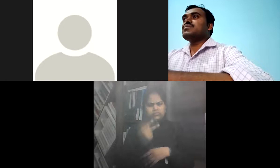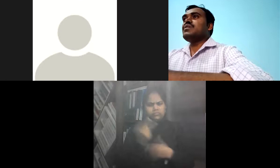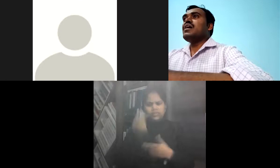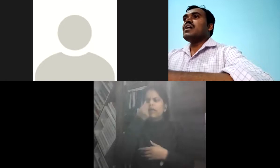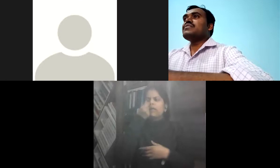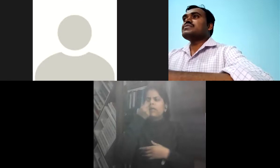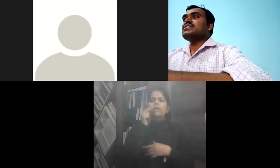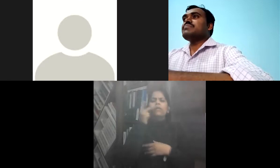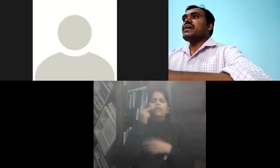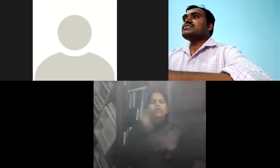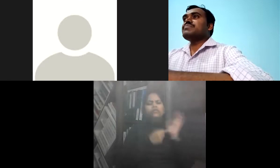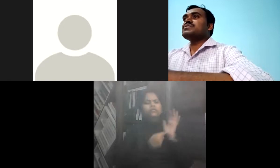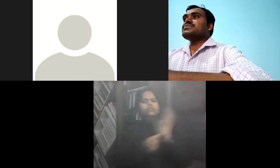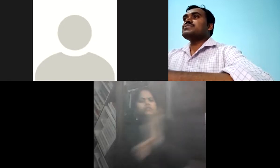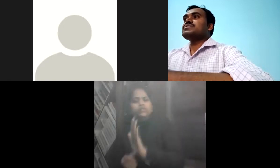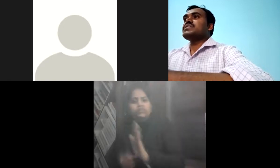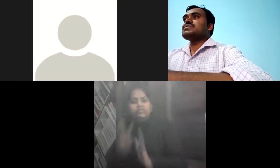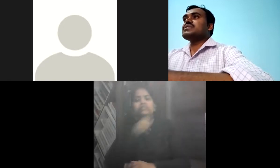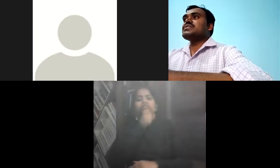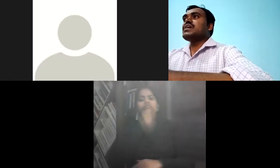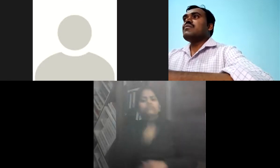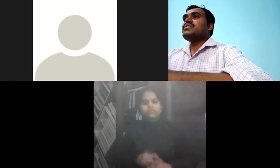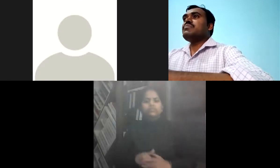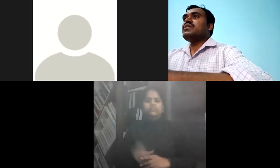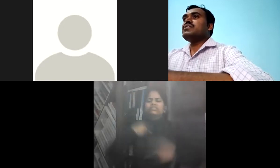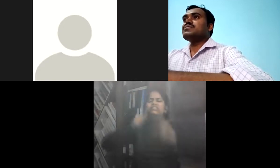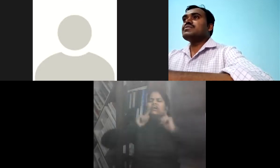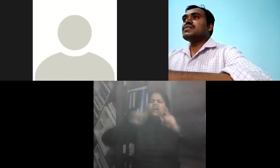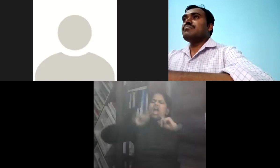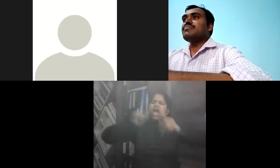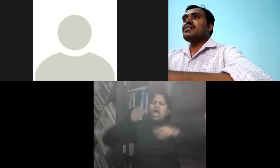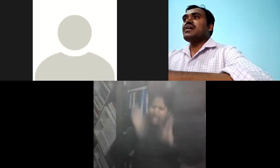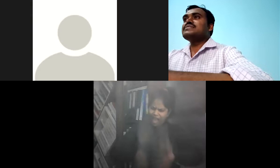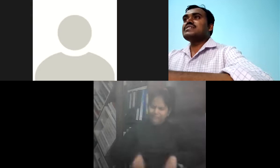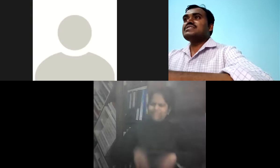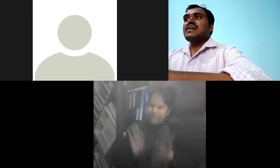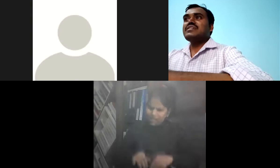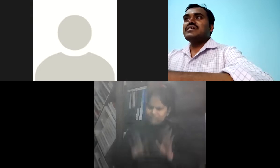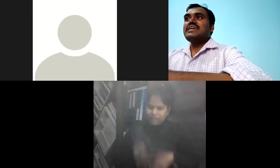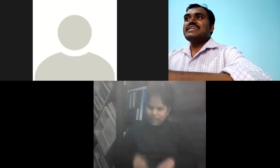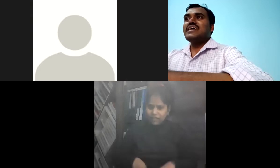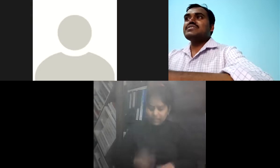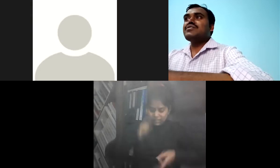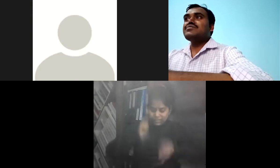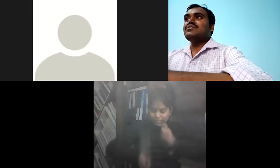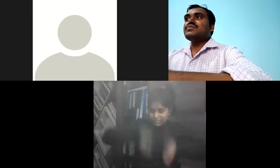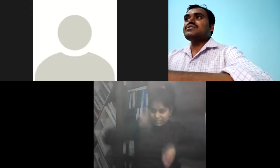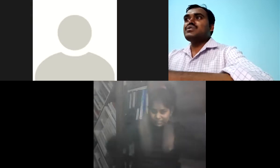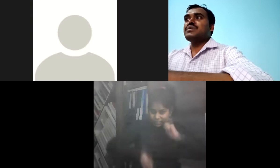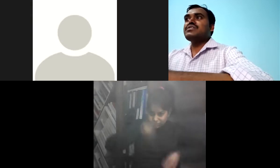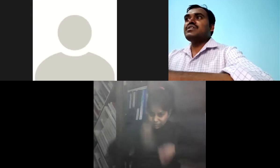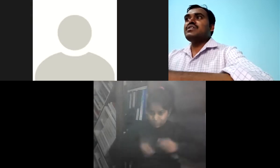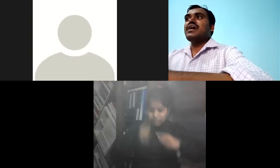years old, and the scream adds impetus to his resistance. With the ability to drumming and shattering, he takes control over